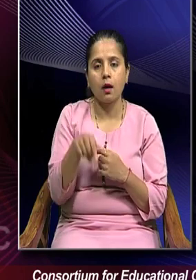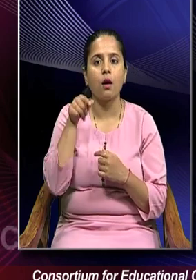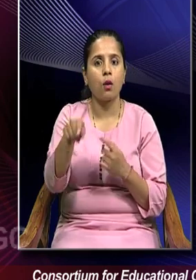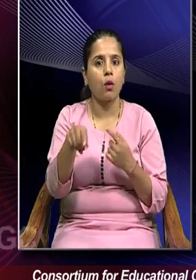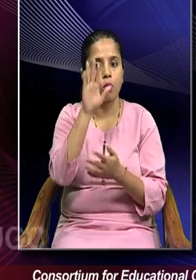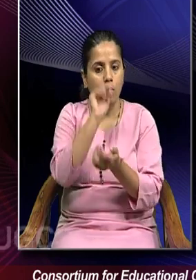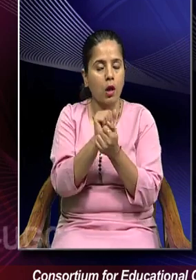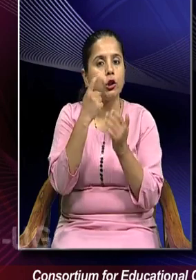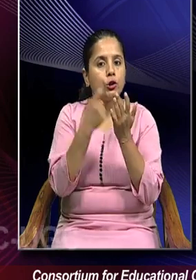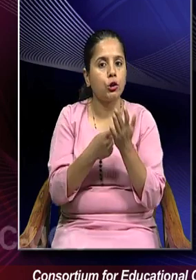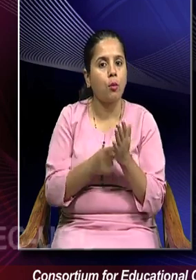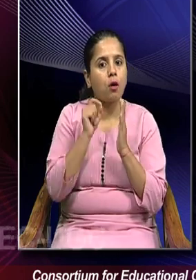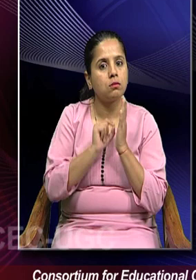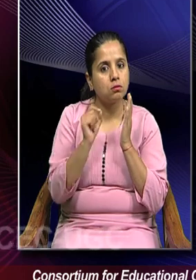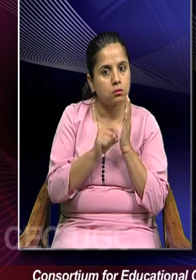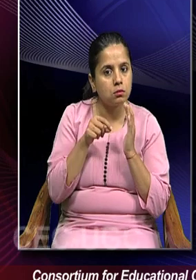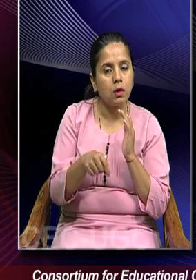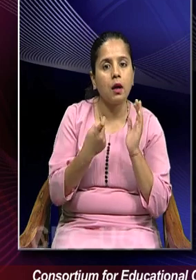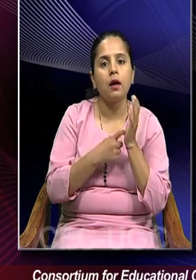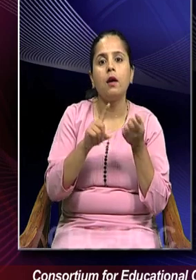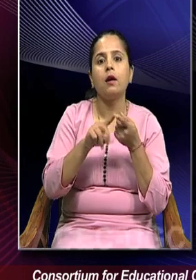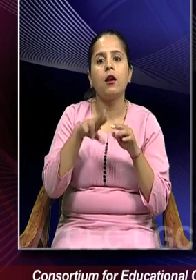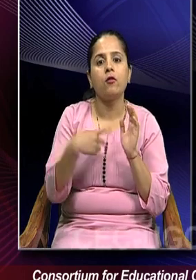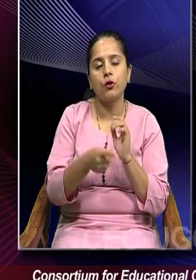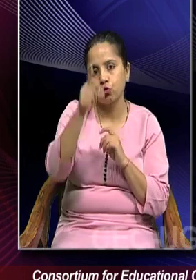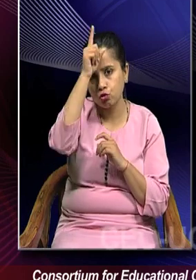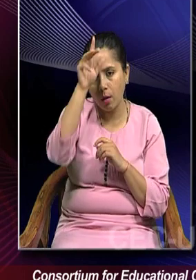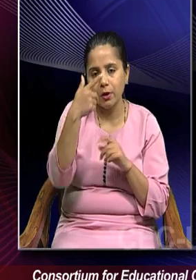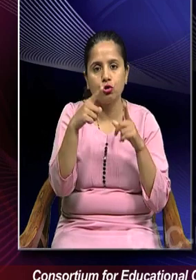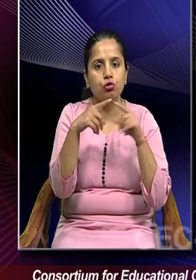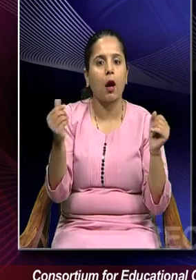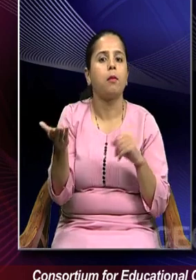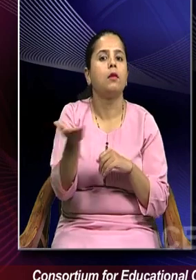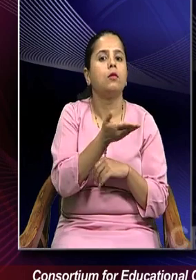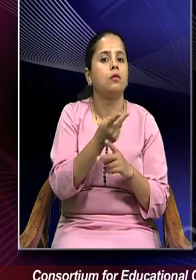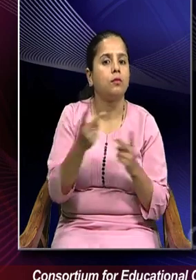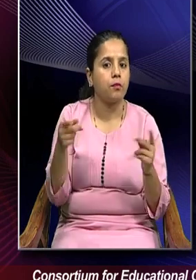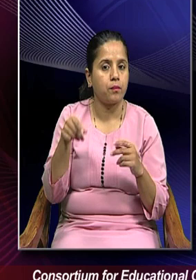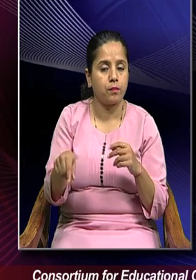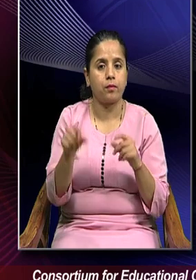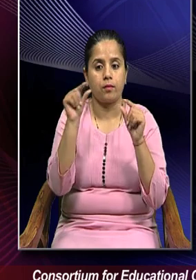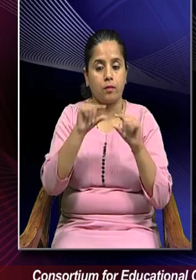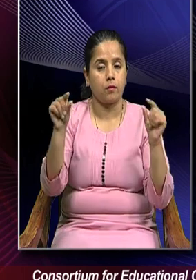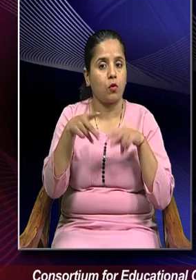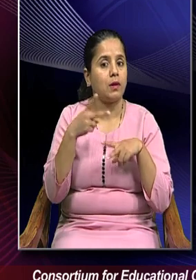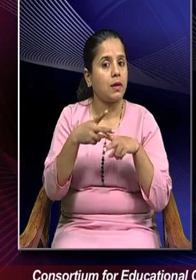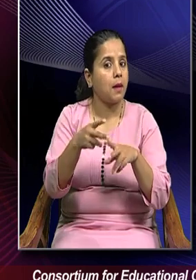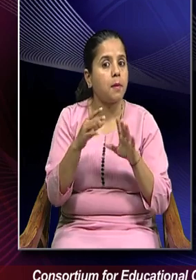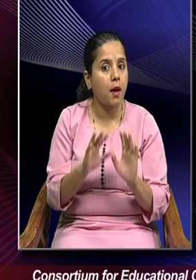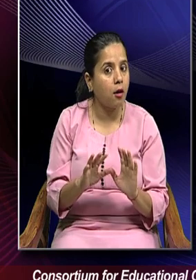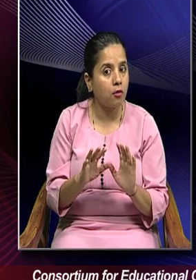made a report that the reference was to the Germans and the Japanese, as the lyrics contain their